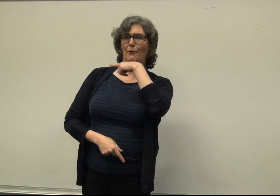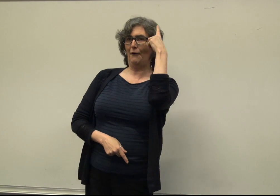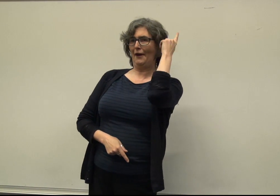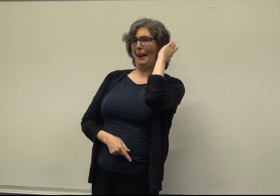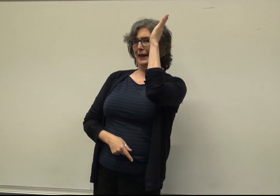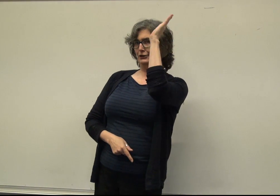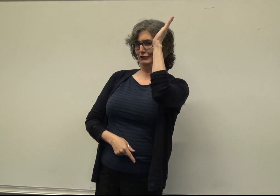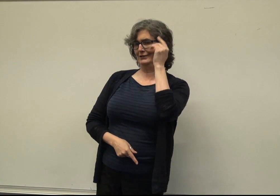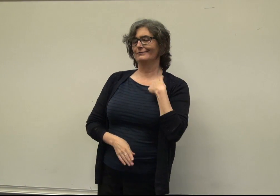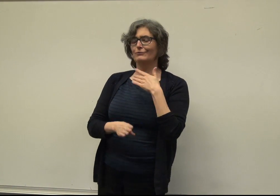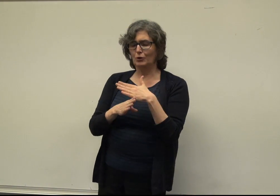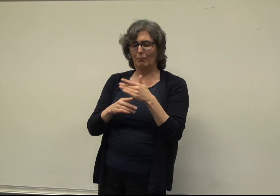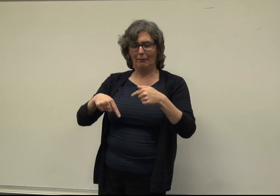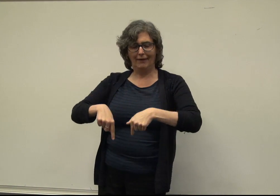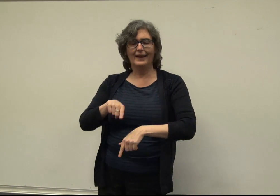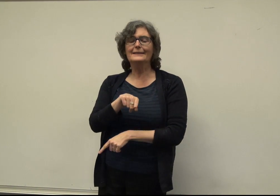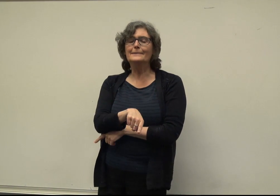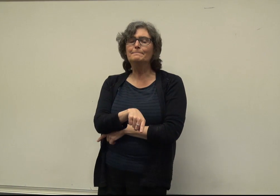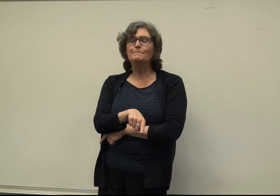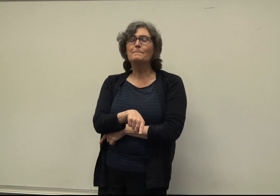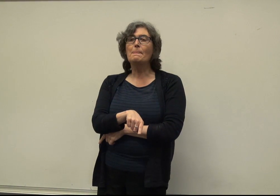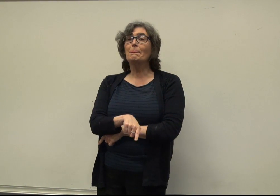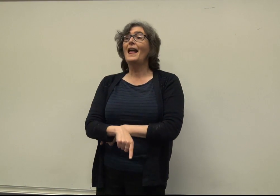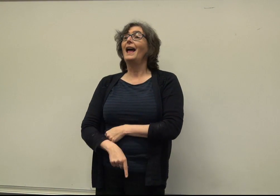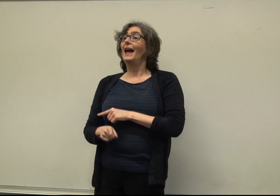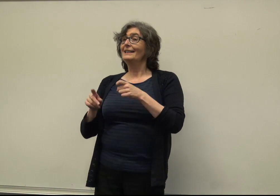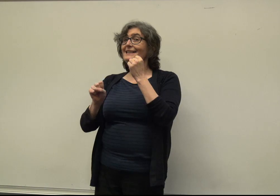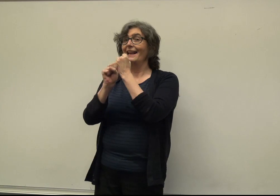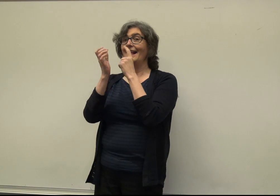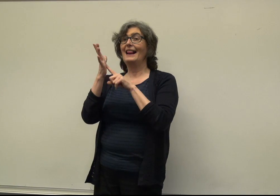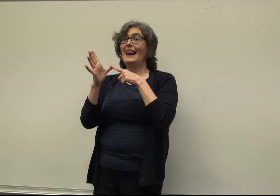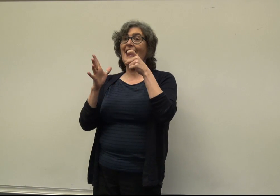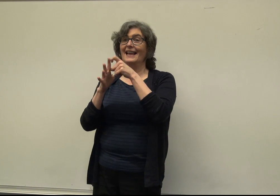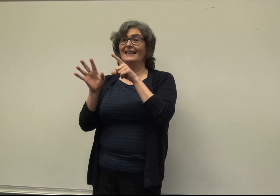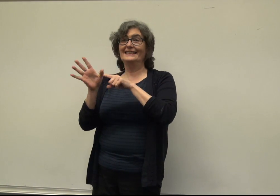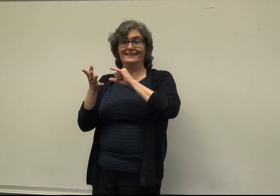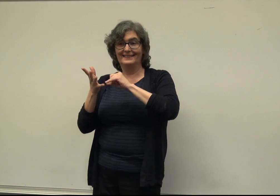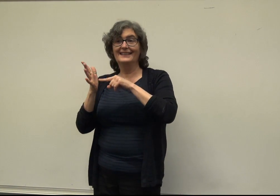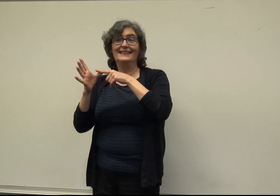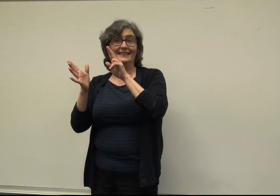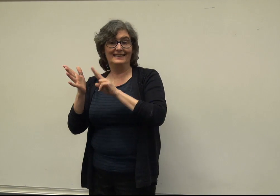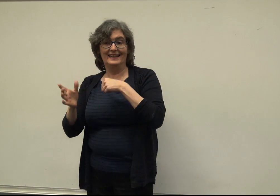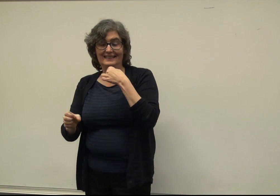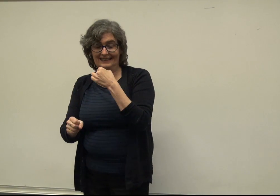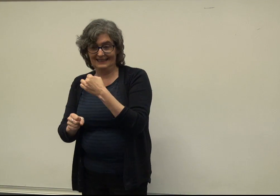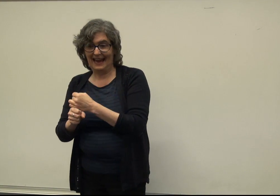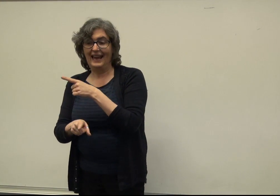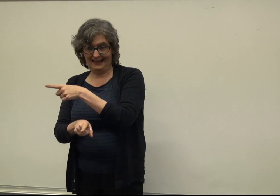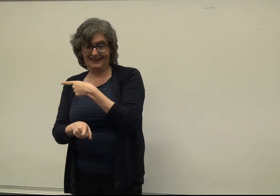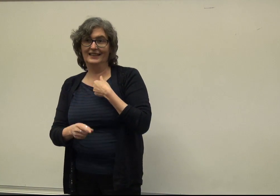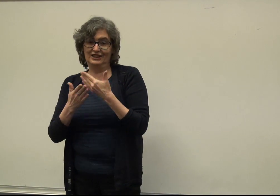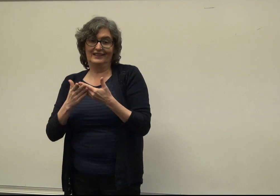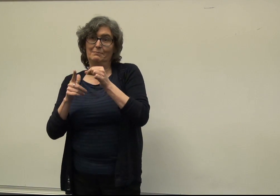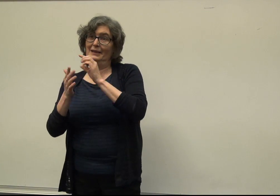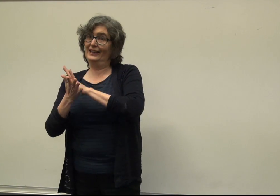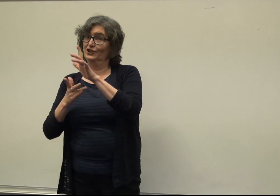And she started this amazingly successful program, co-enrollment program,